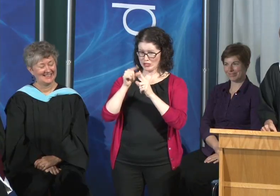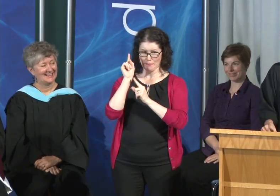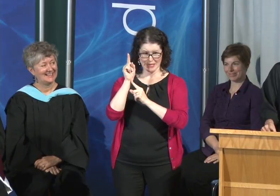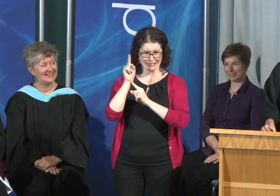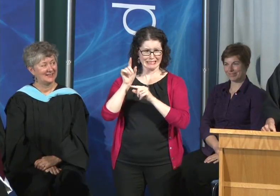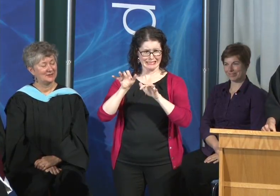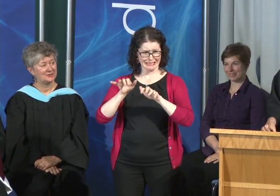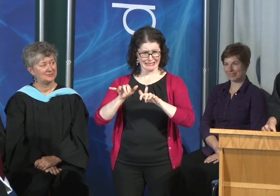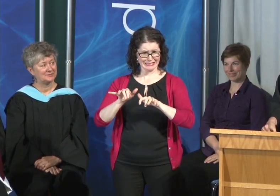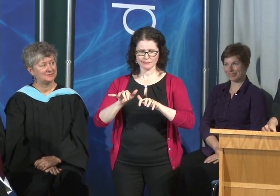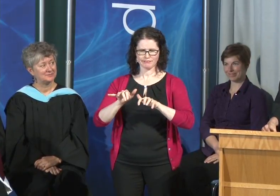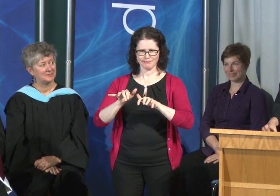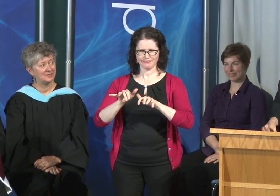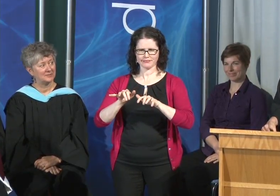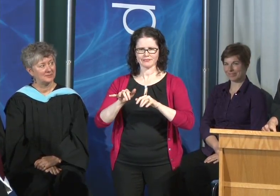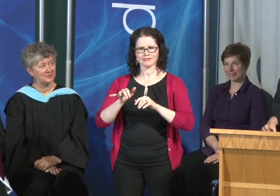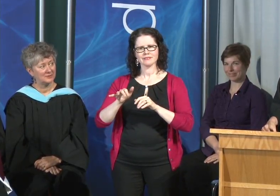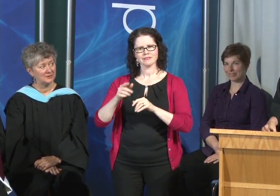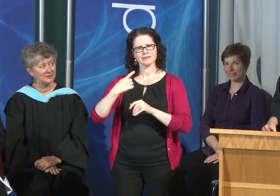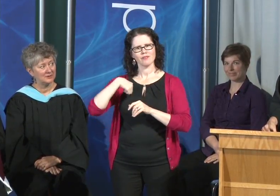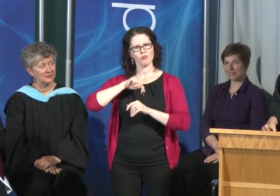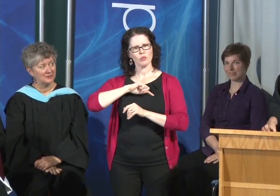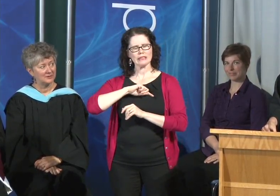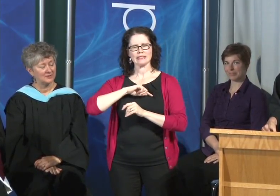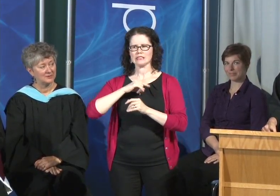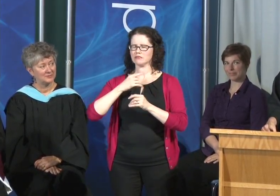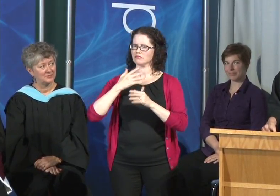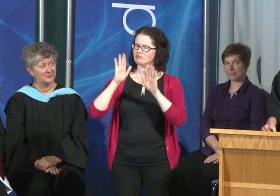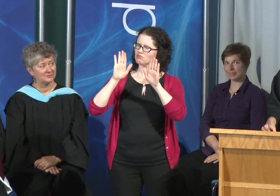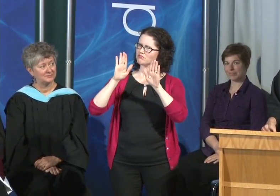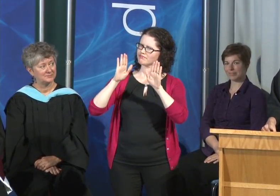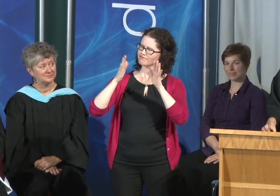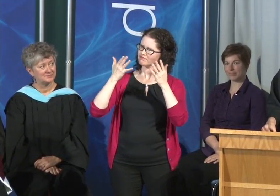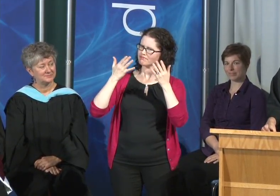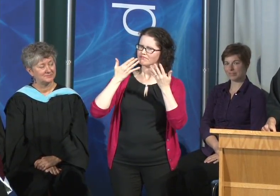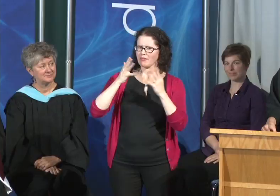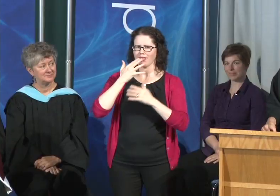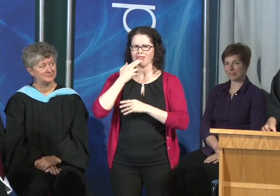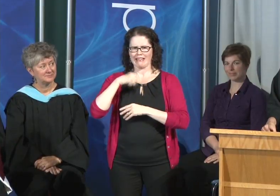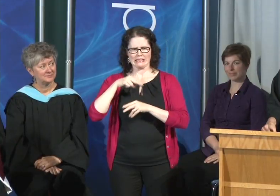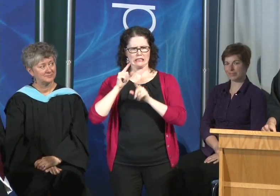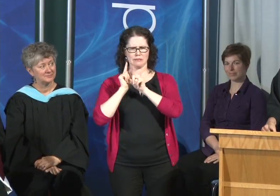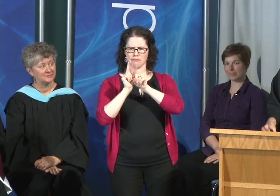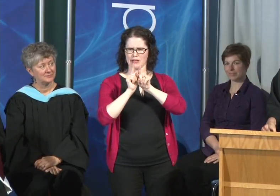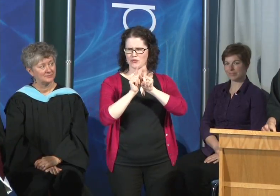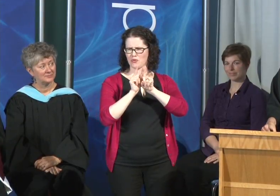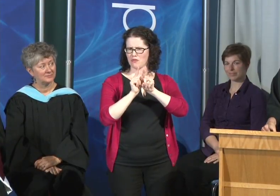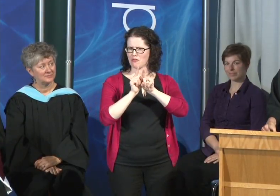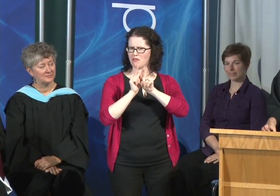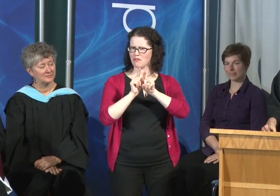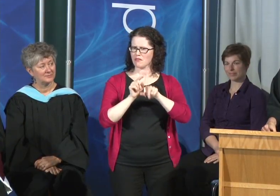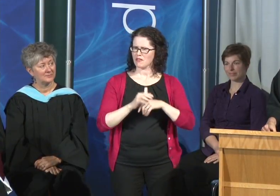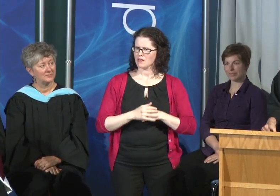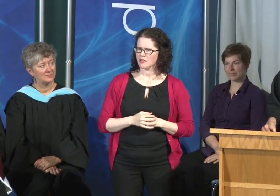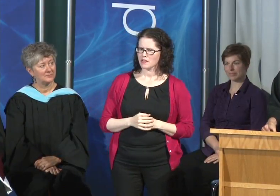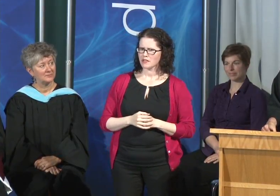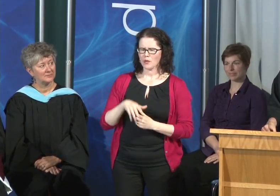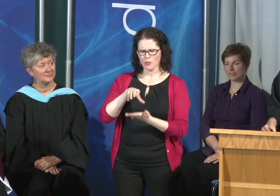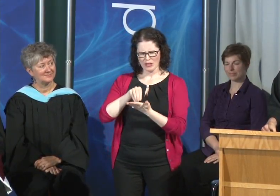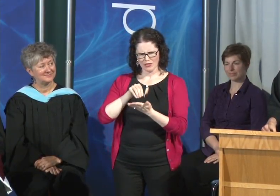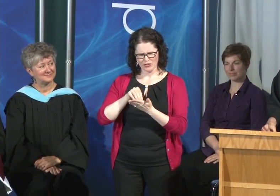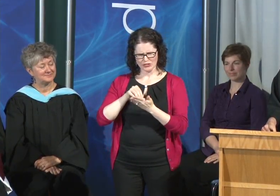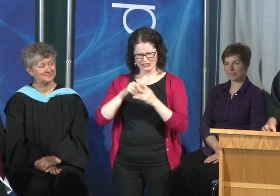had the privilege of having high-achieving mentors demonstrate the foundations of what makes life